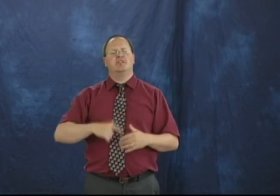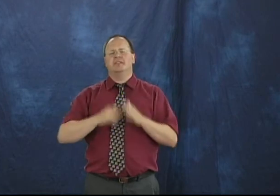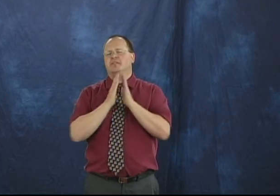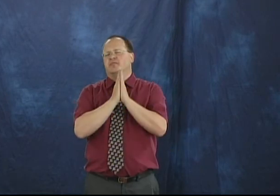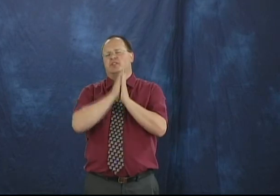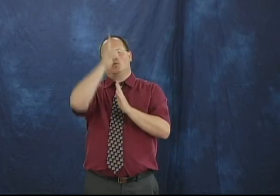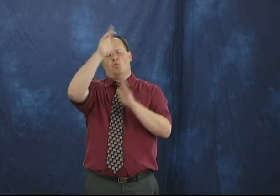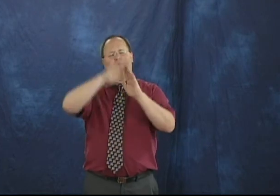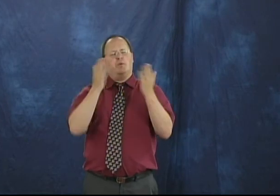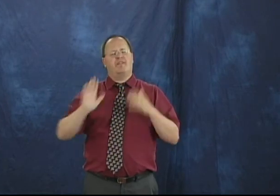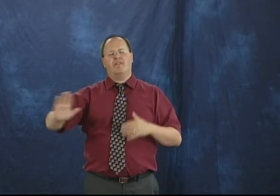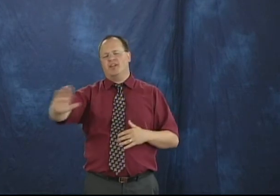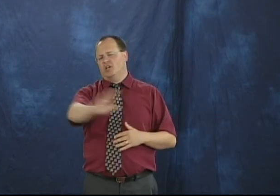Lord, have mercy on us.